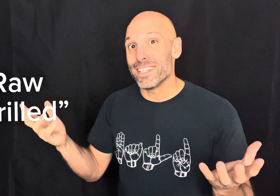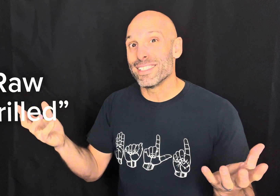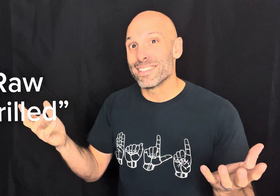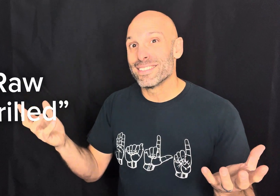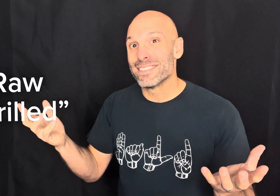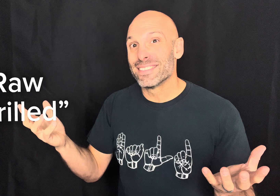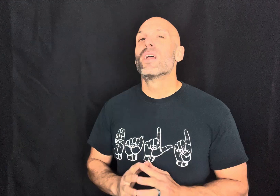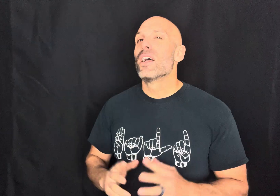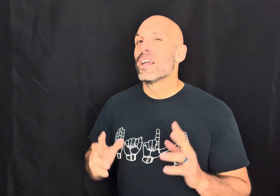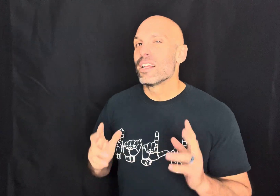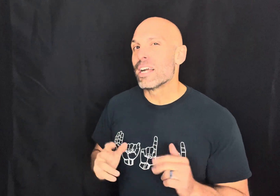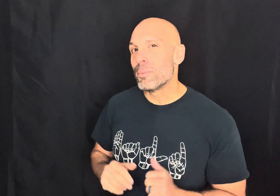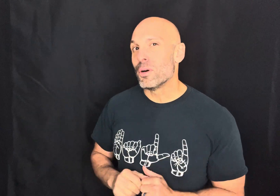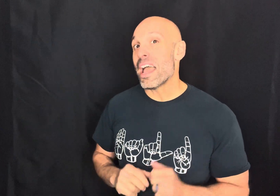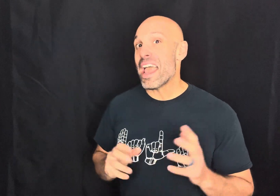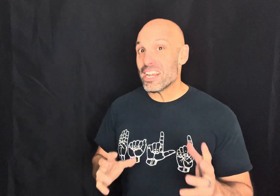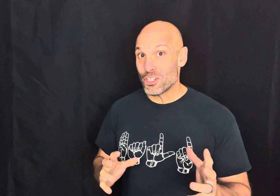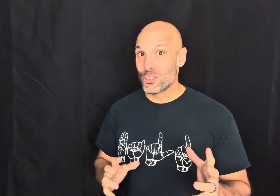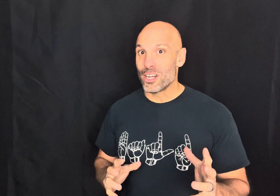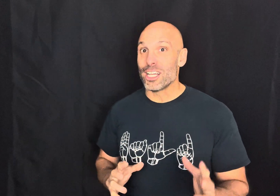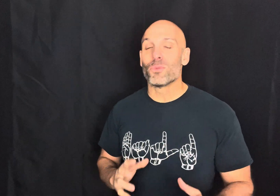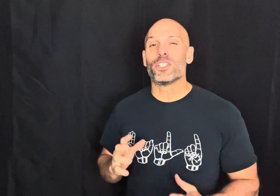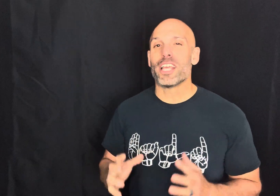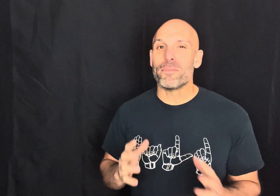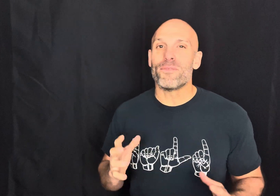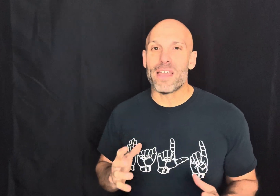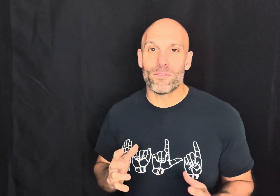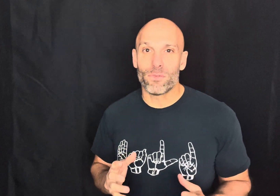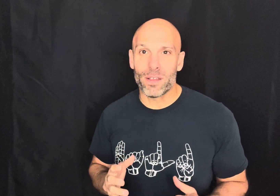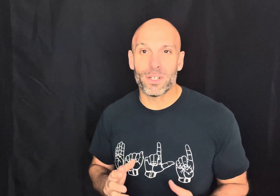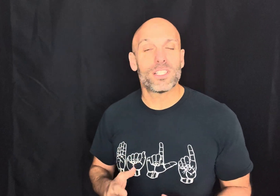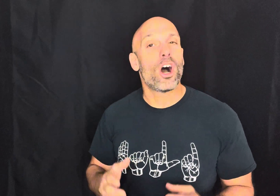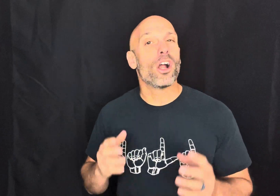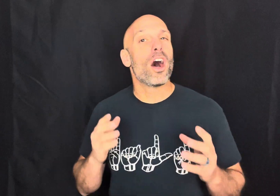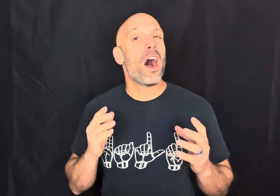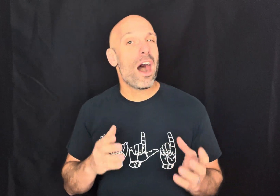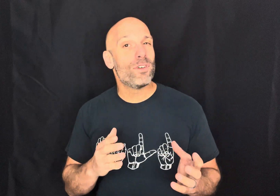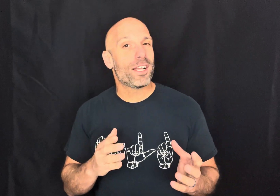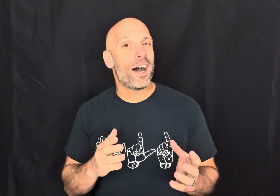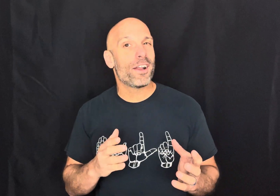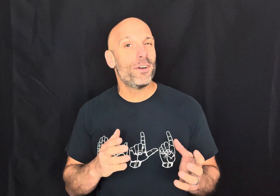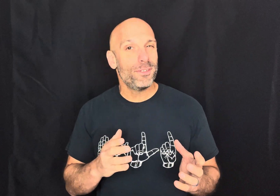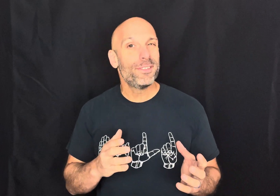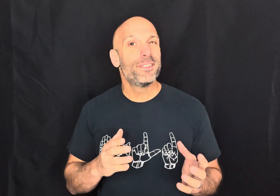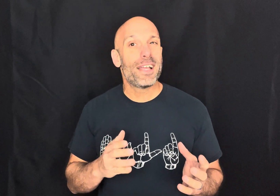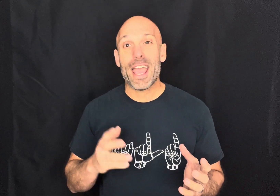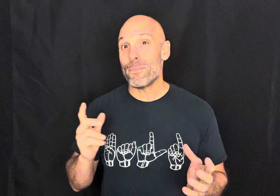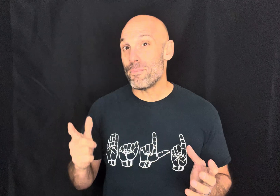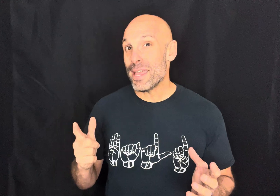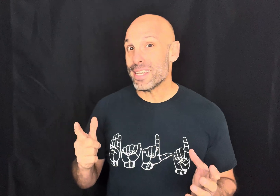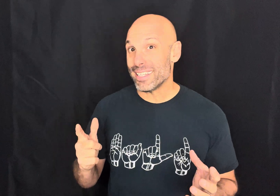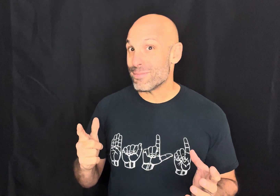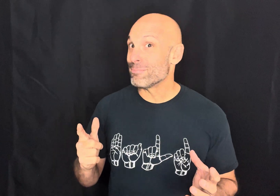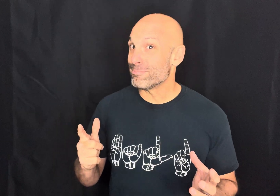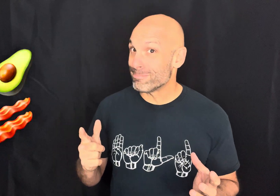onions. Couple extras, which tend to be fan favorites, are avocado and bacon.